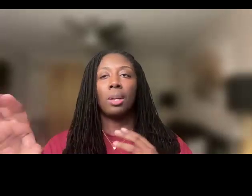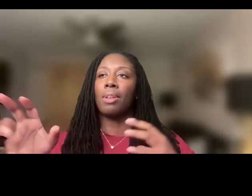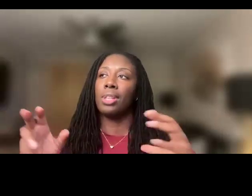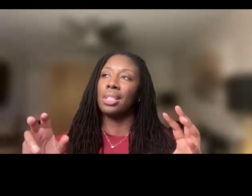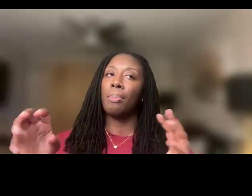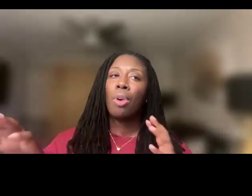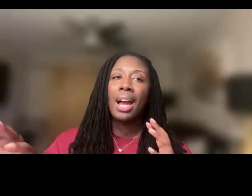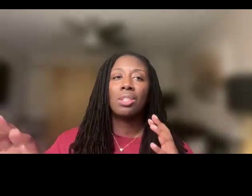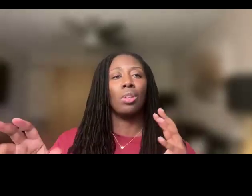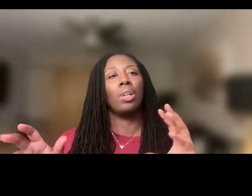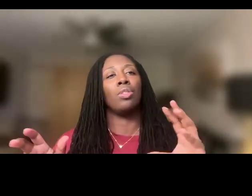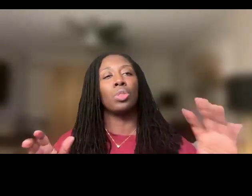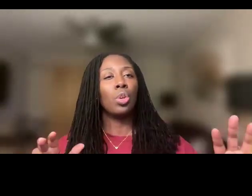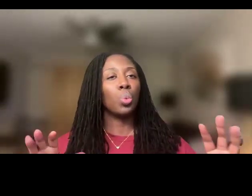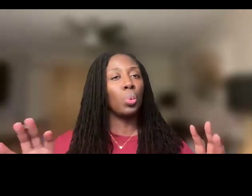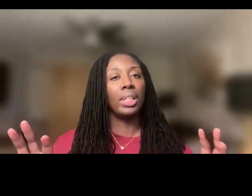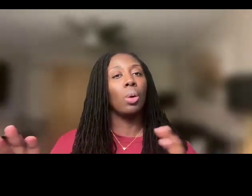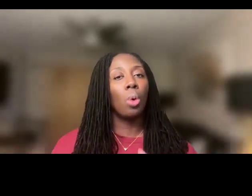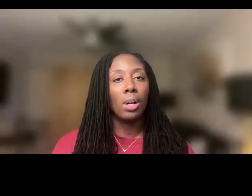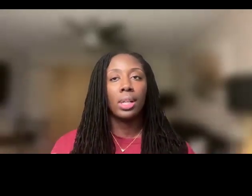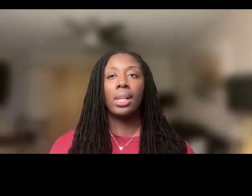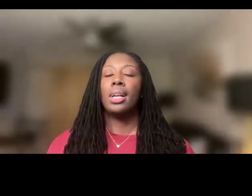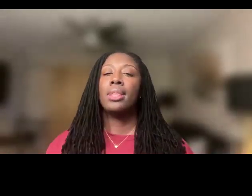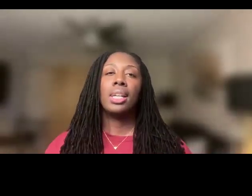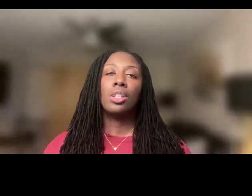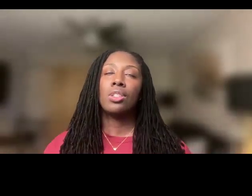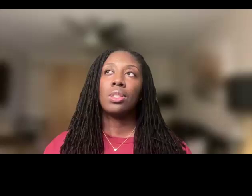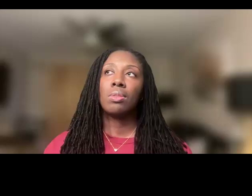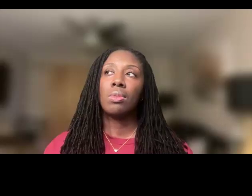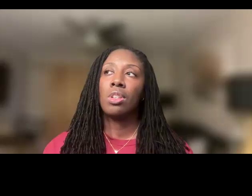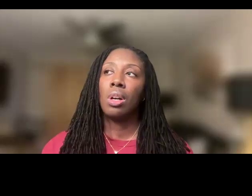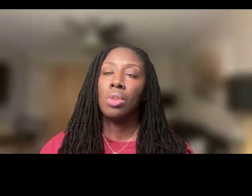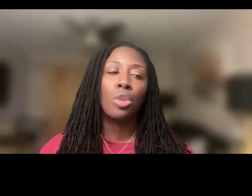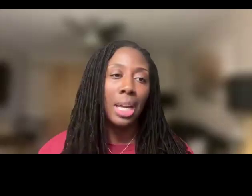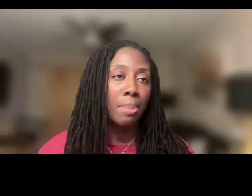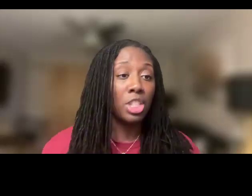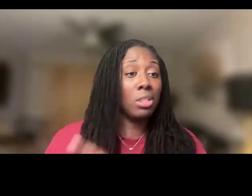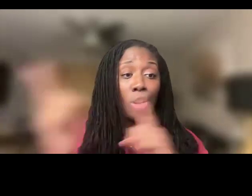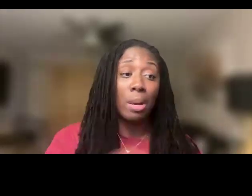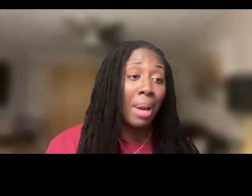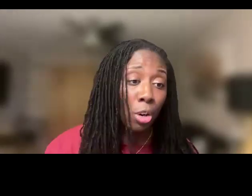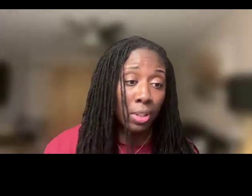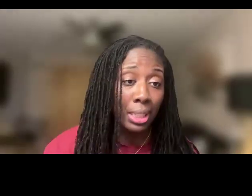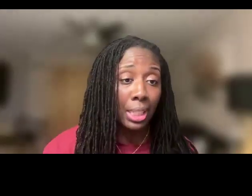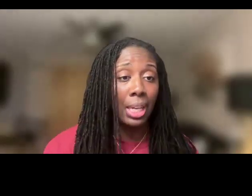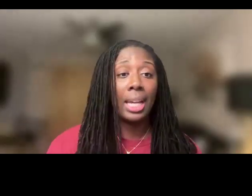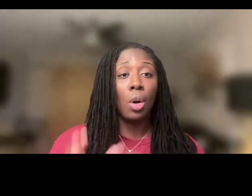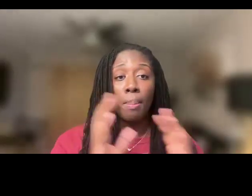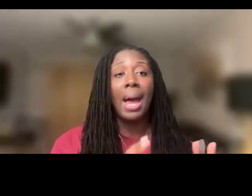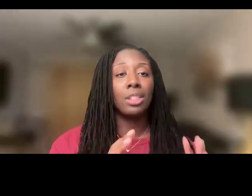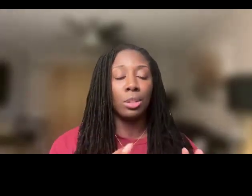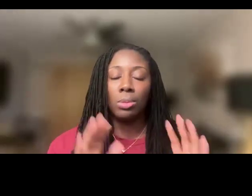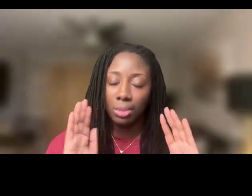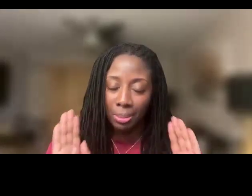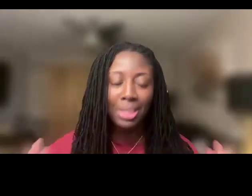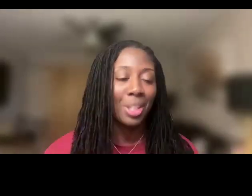They were scared about things like price or if the results were really going to work, then there's, no shame in just starting back over, Nikki, and